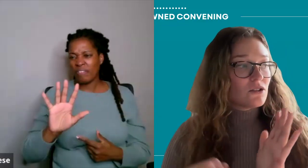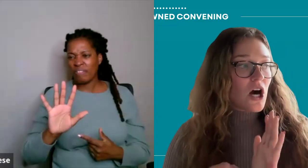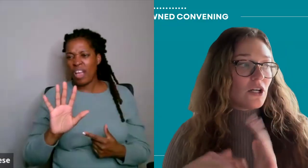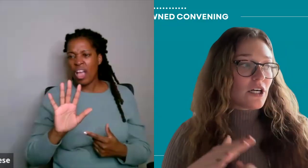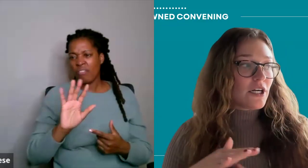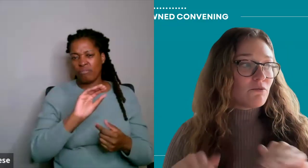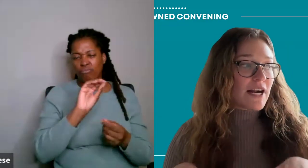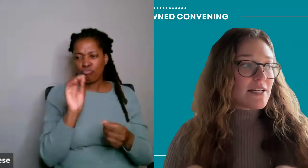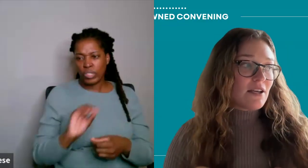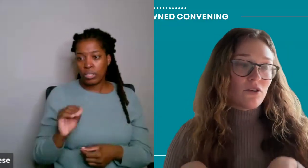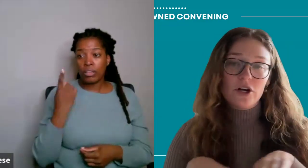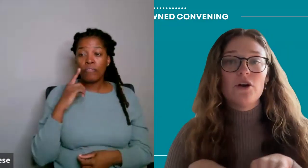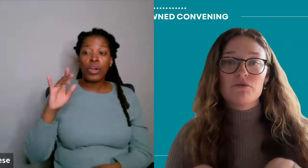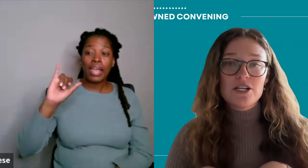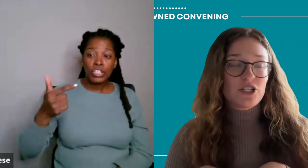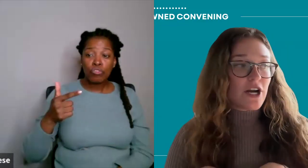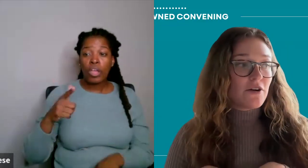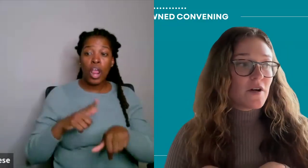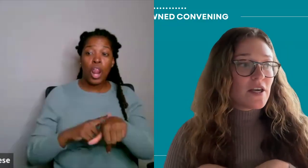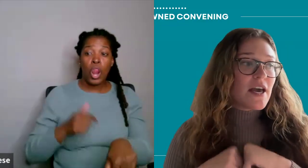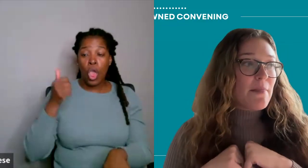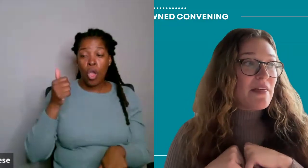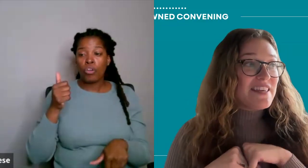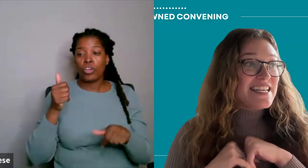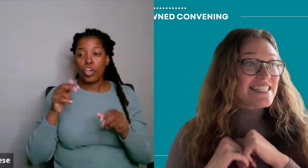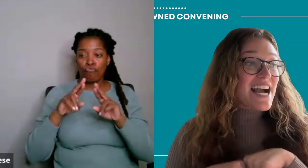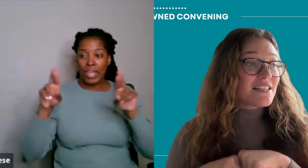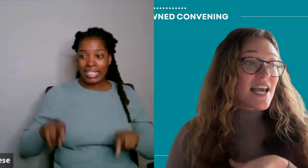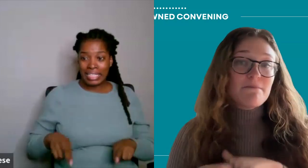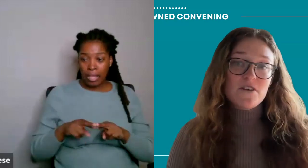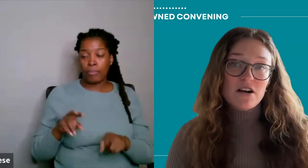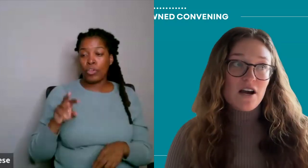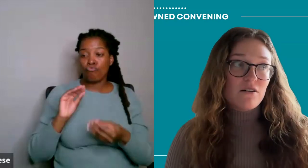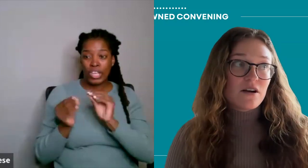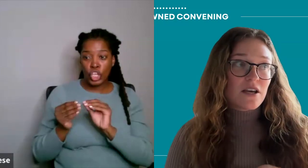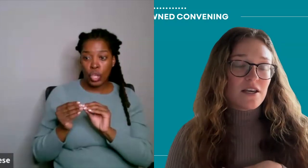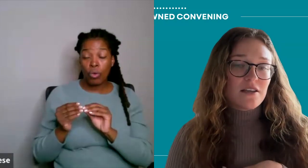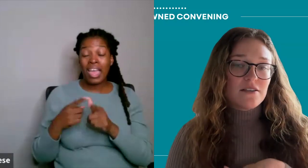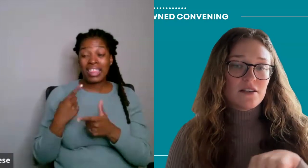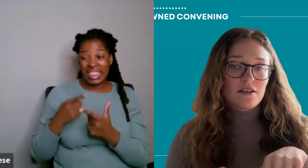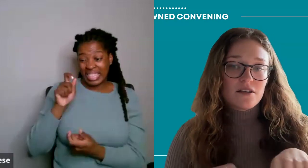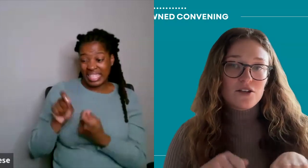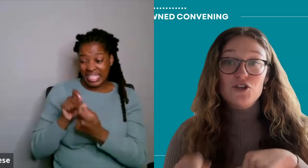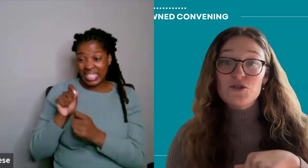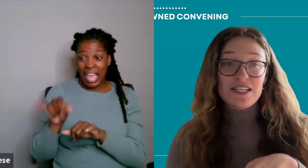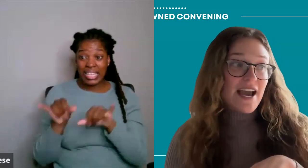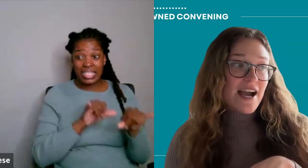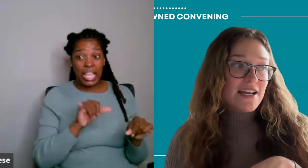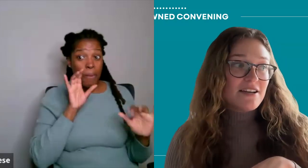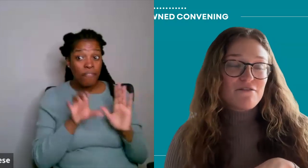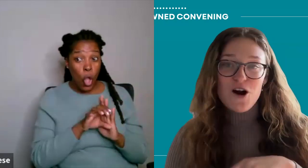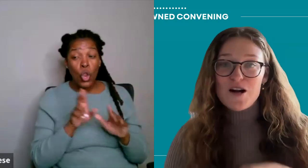Instagram's longer rectangular ratio. And then the exact same photo is